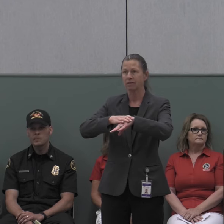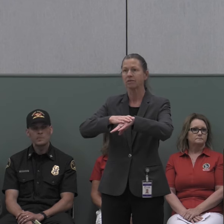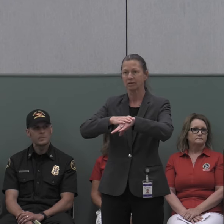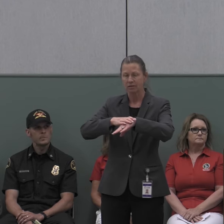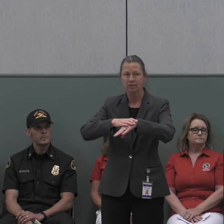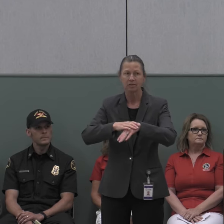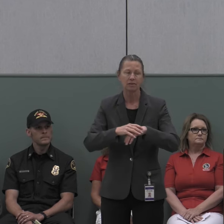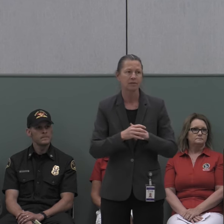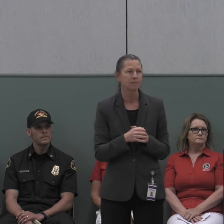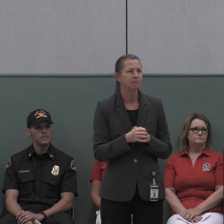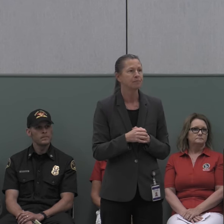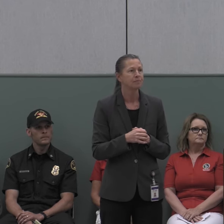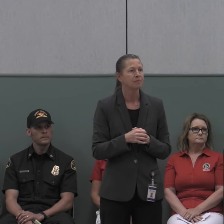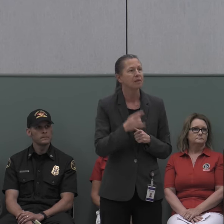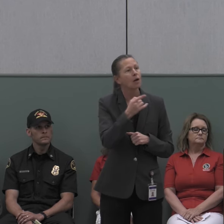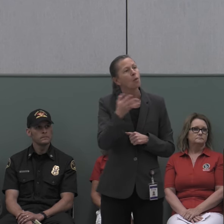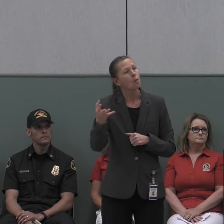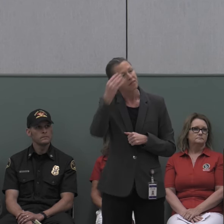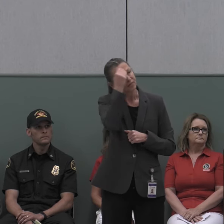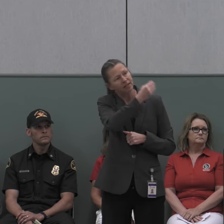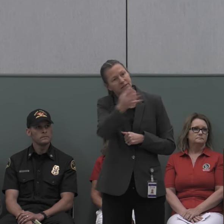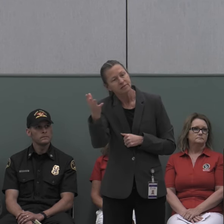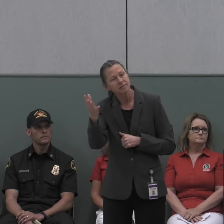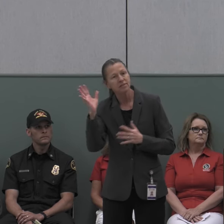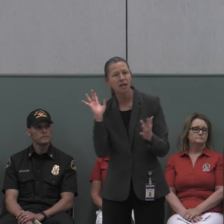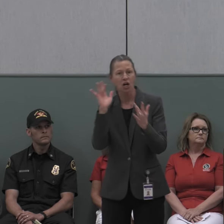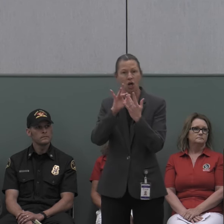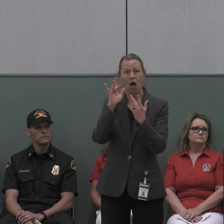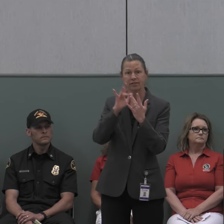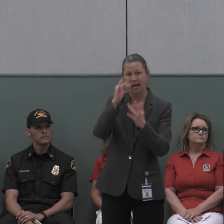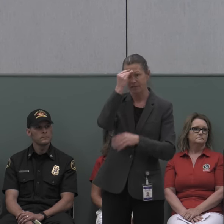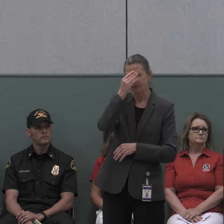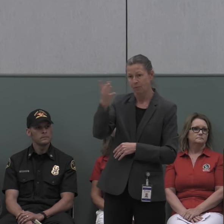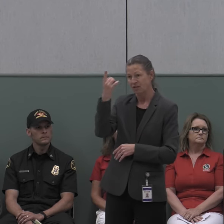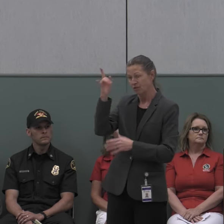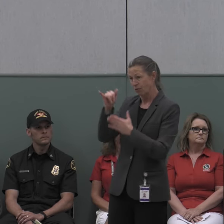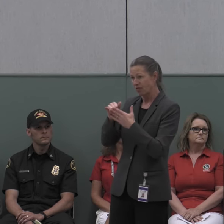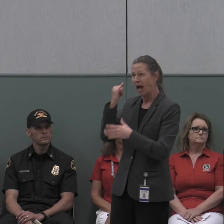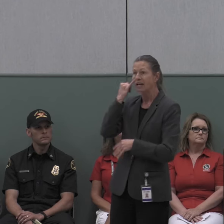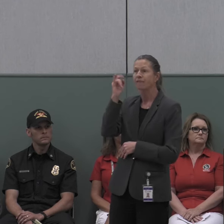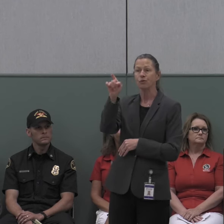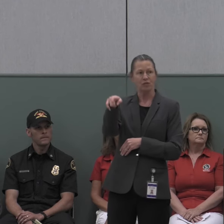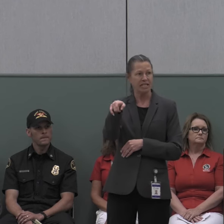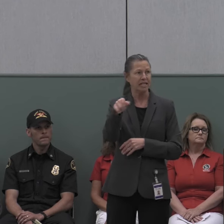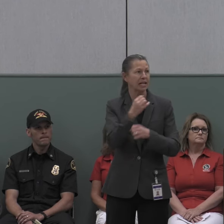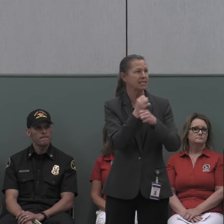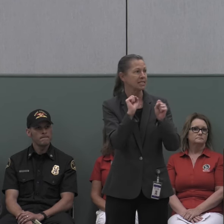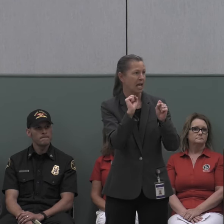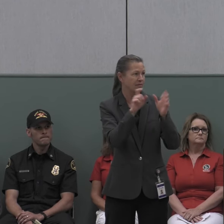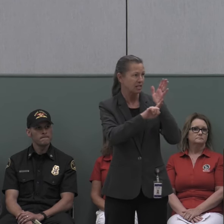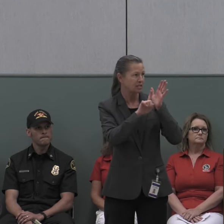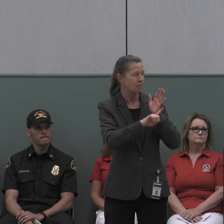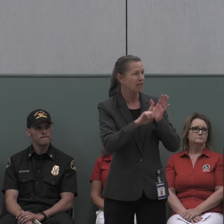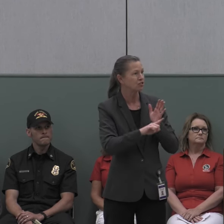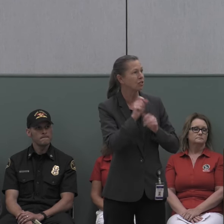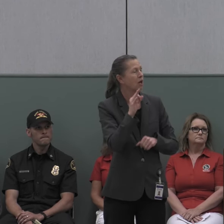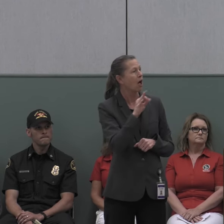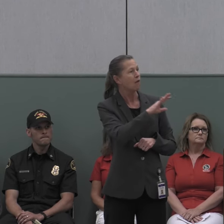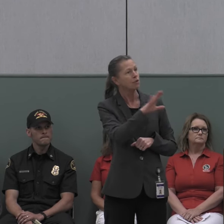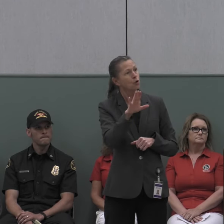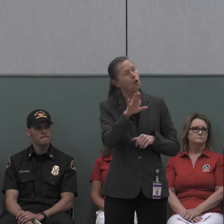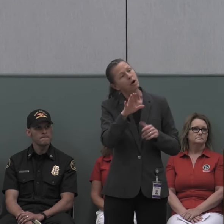The one thing that I will give you, the contact for that, if you do need a safety inspection of your appliances and your house